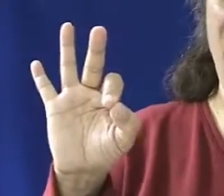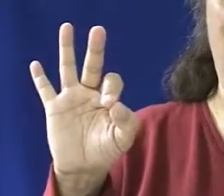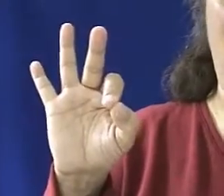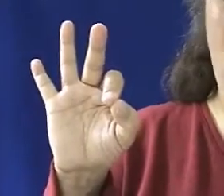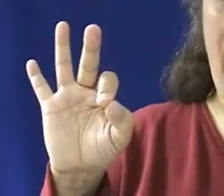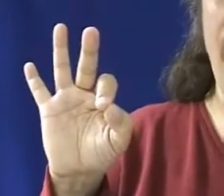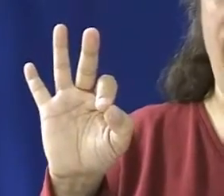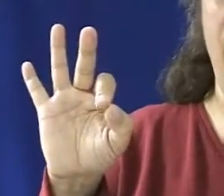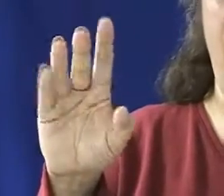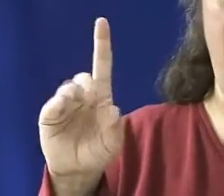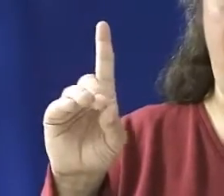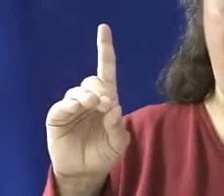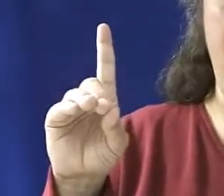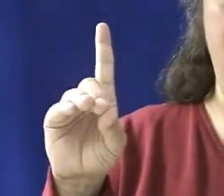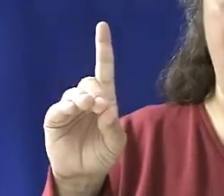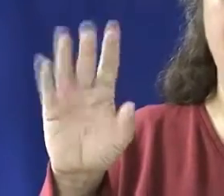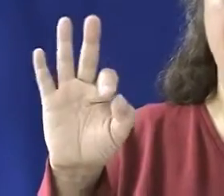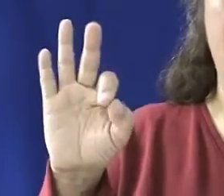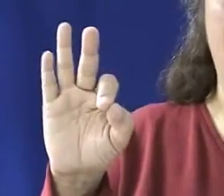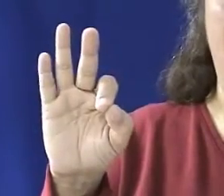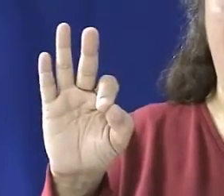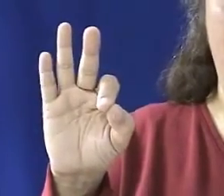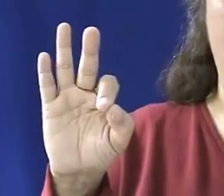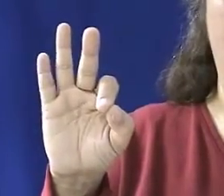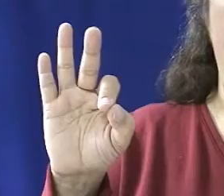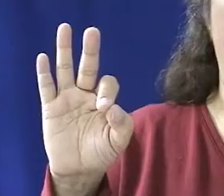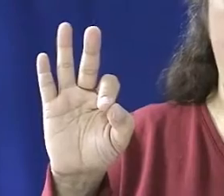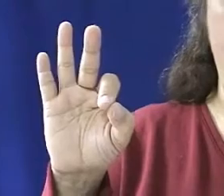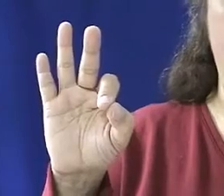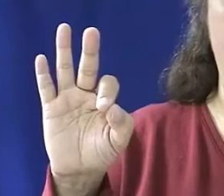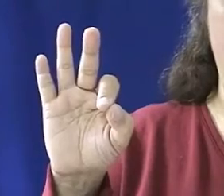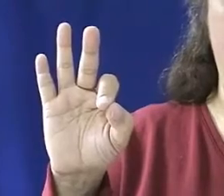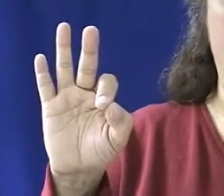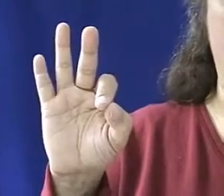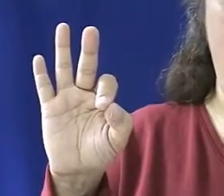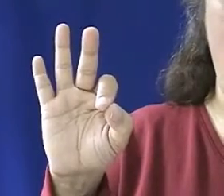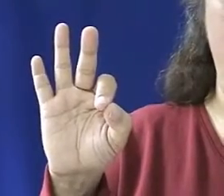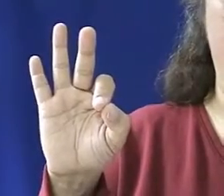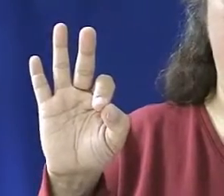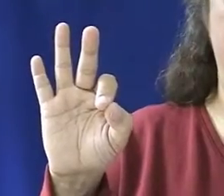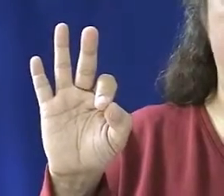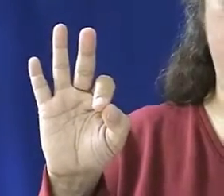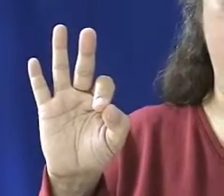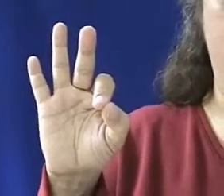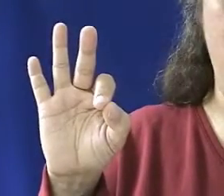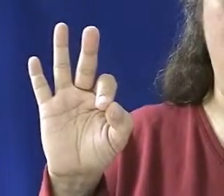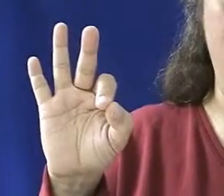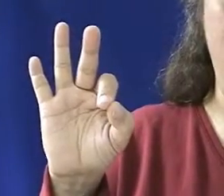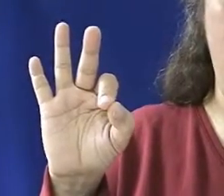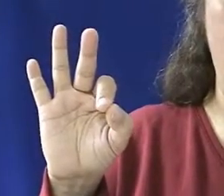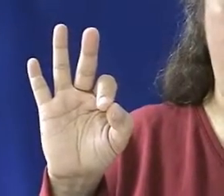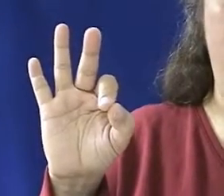a beginner, I did the same thing. D and F are confused for some reason. They process in our brain that